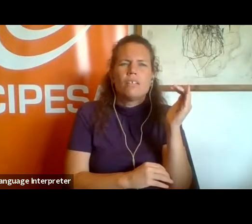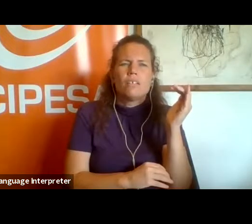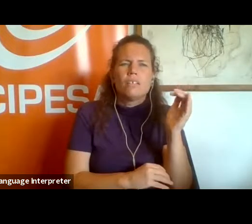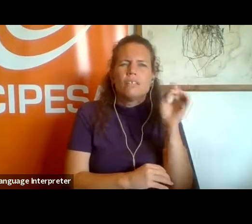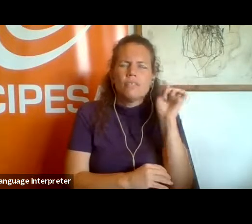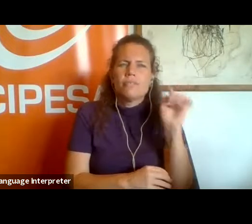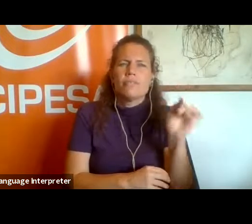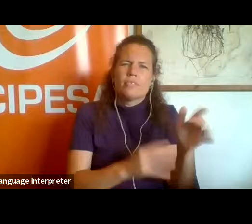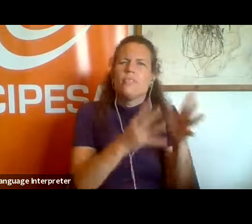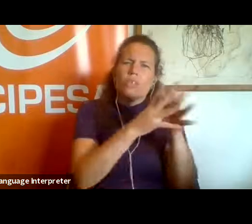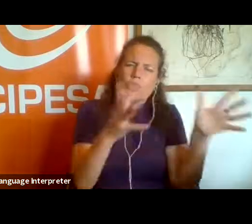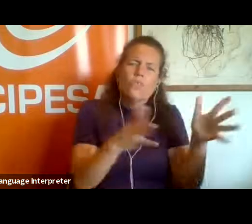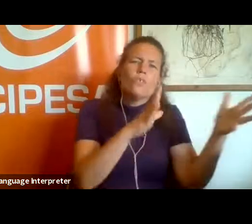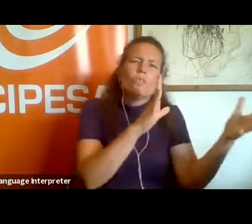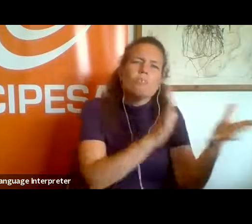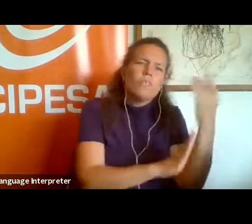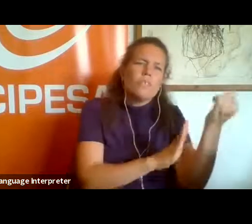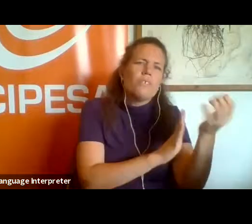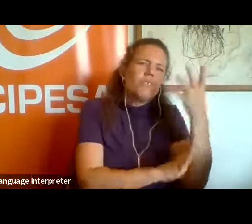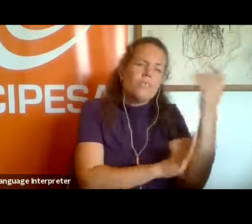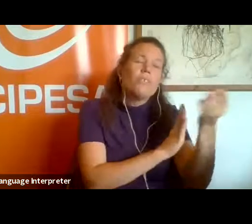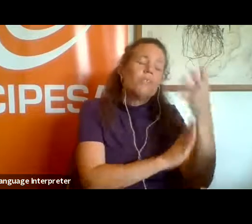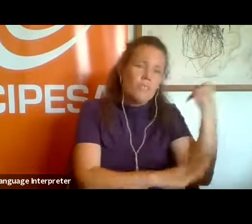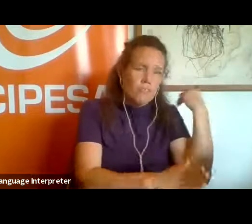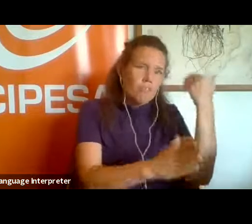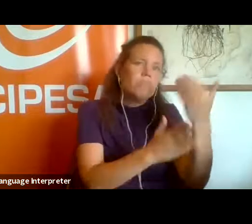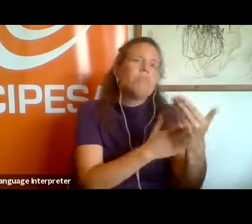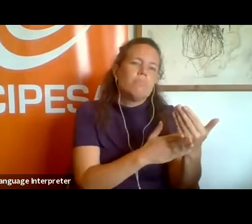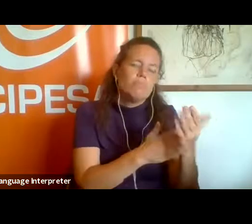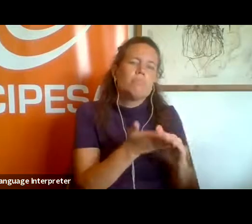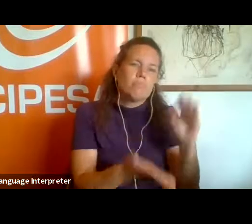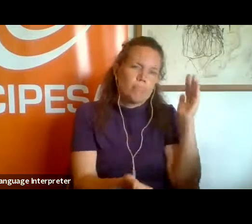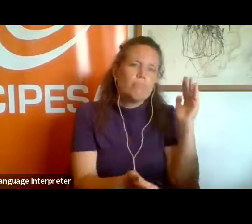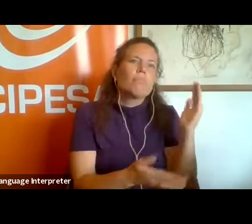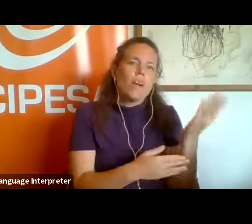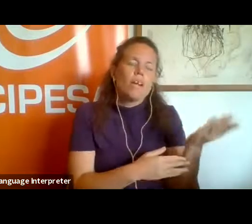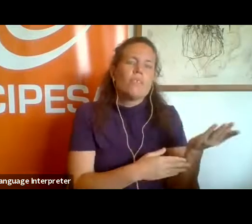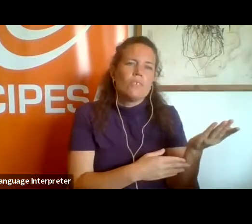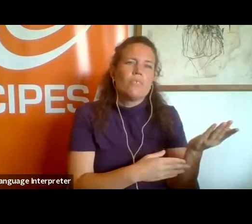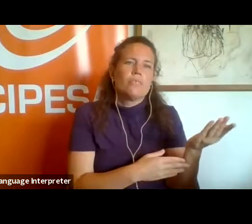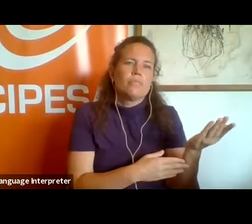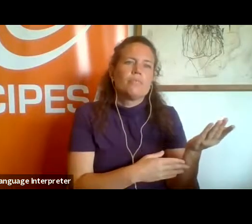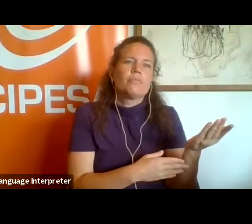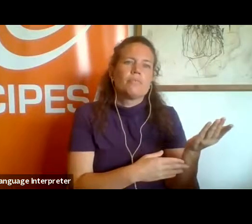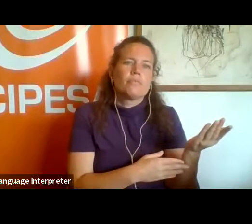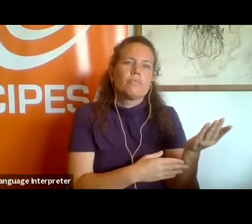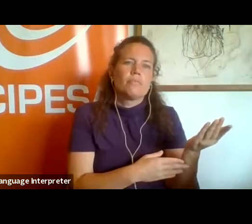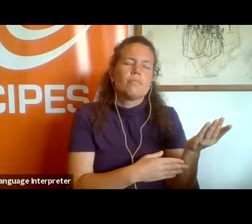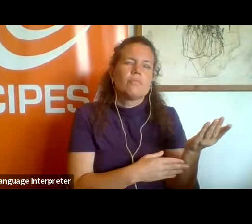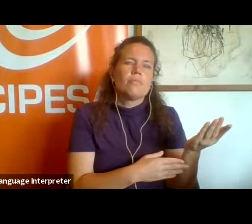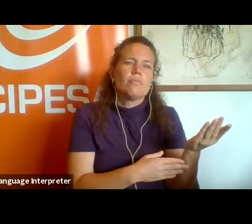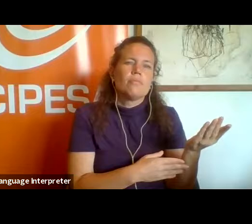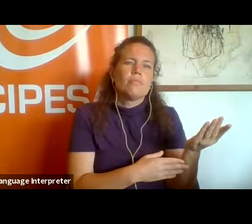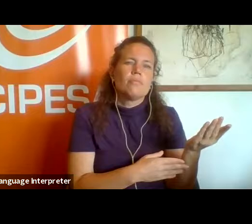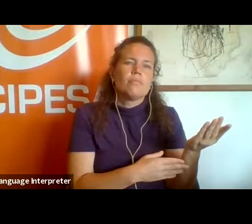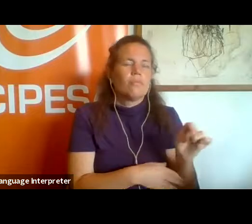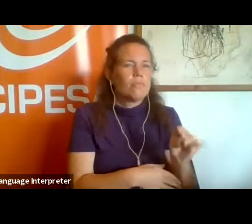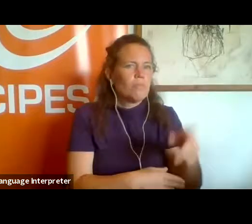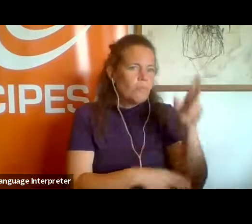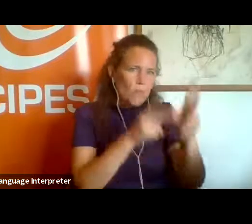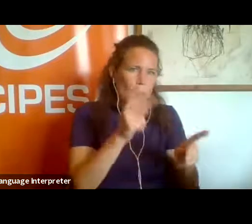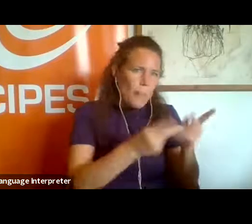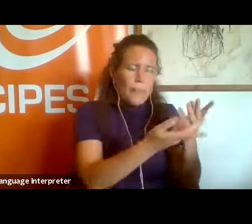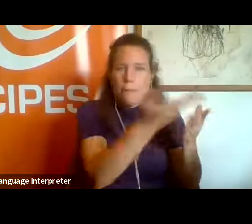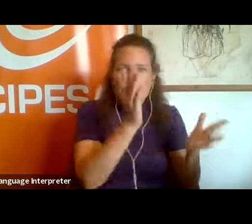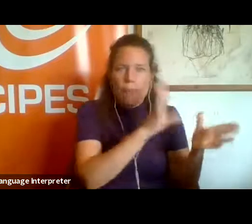made in the fields of reducing inequalities, connecting people from around the world, sharing stories, and